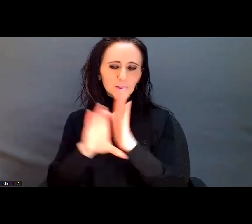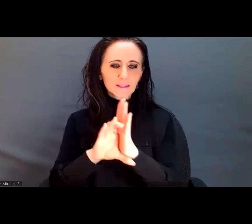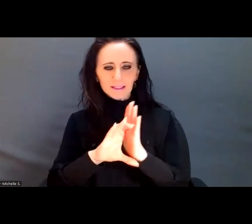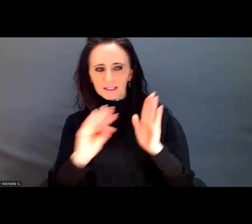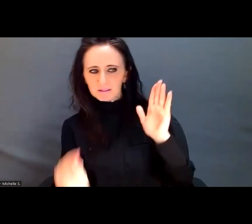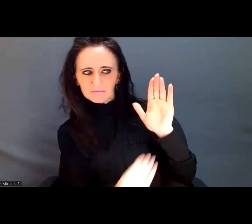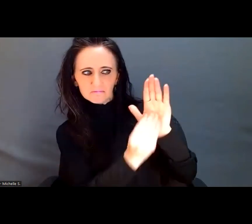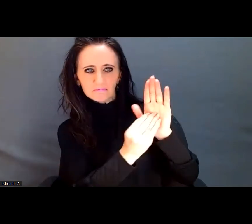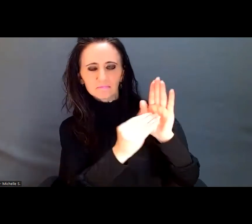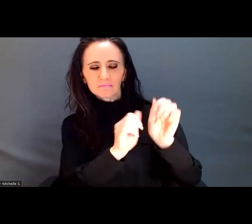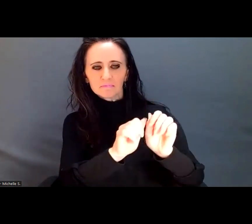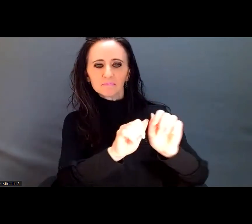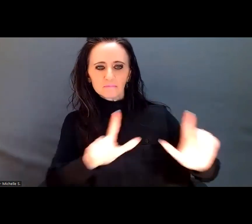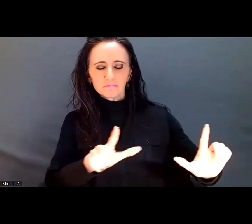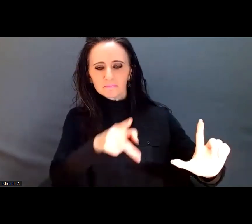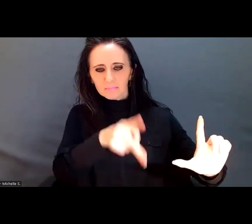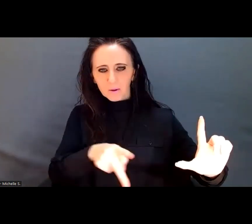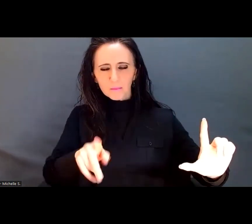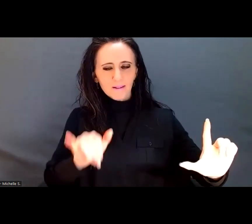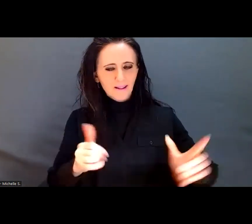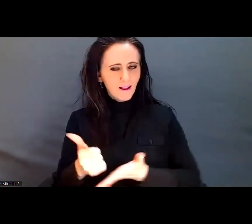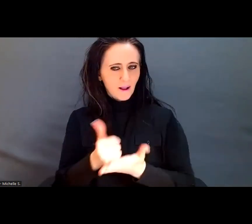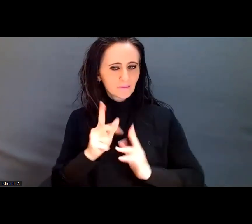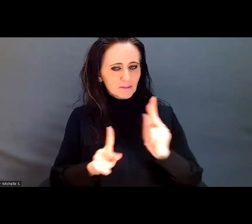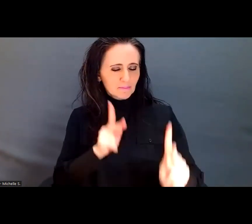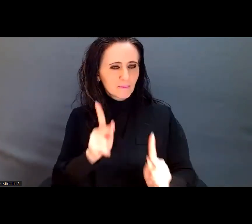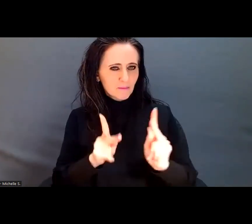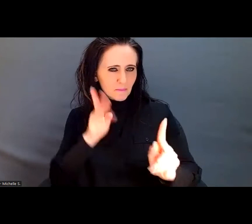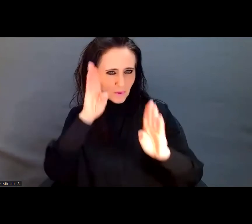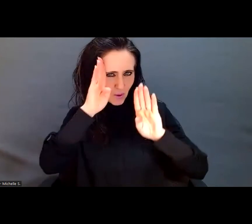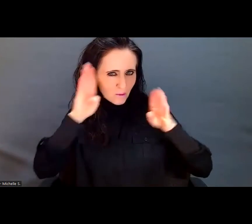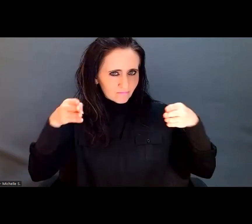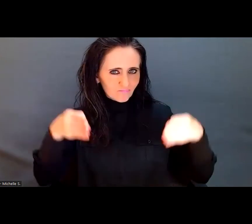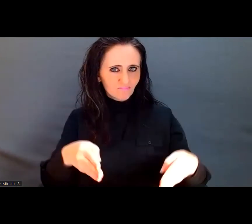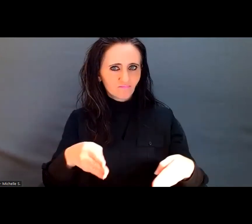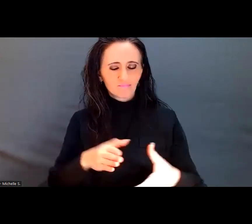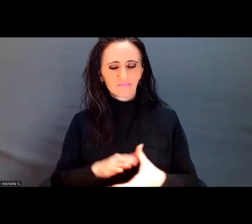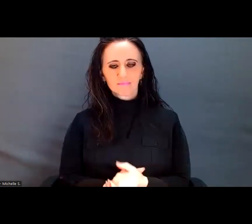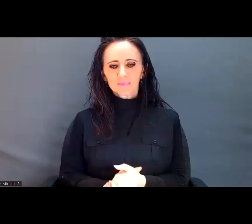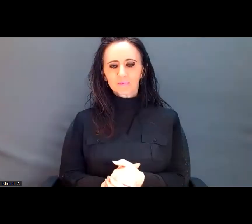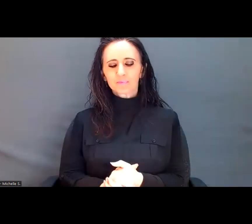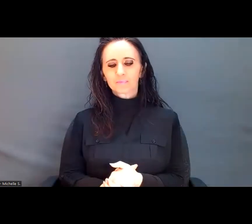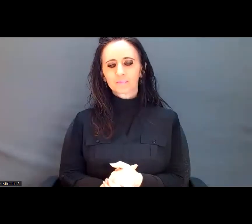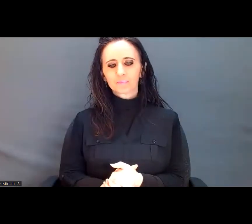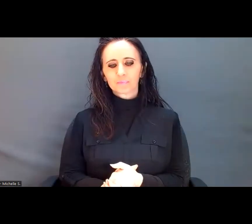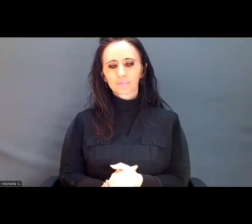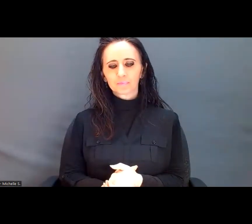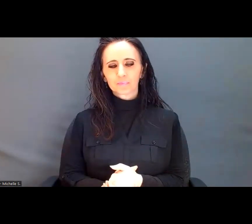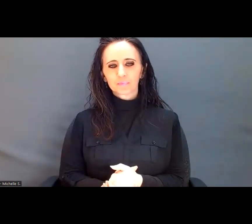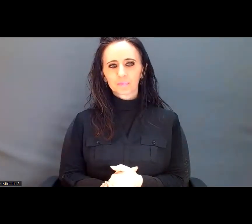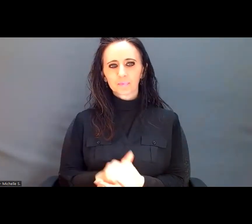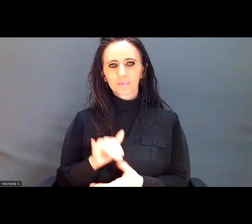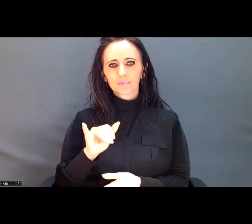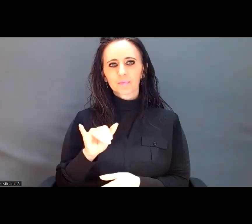your pre-work when they're going to be doing a presentation for you to help them hone and be more effective with